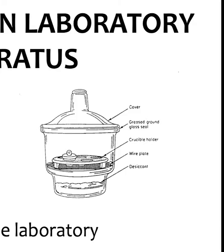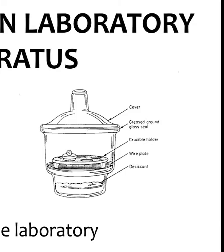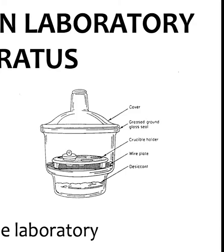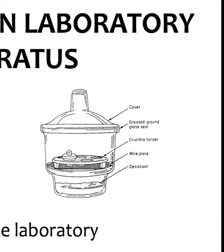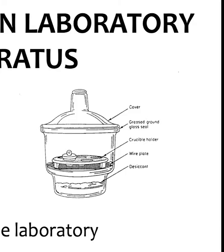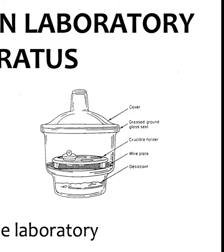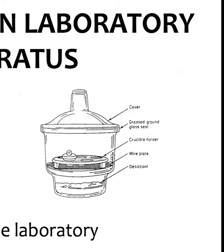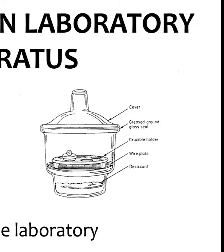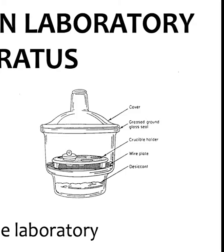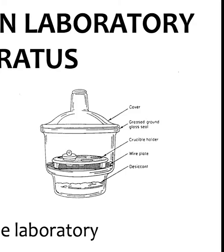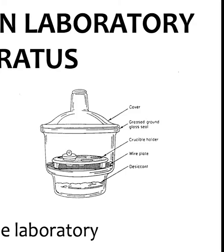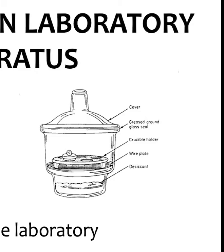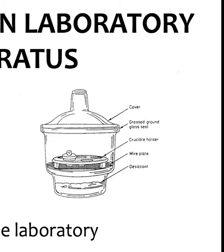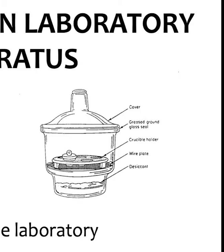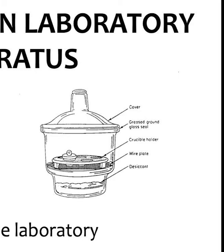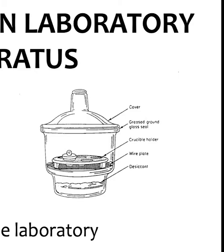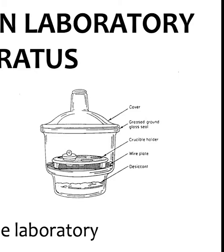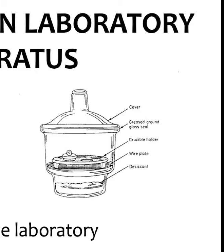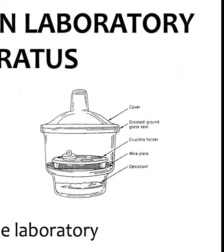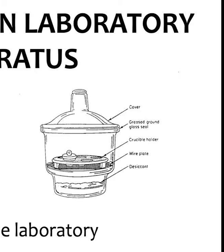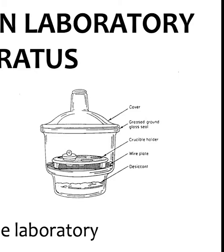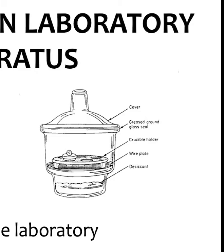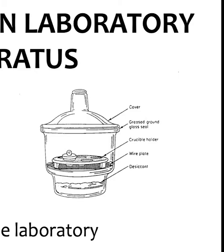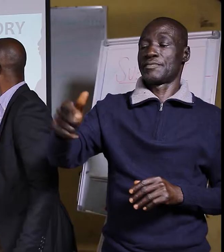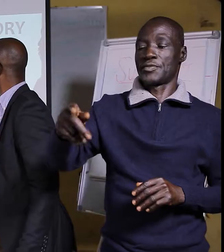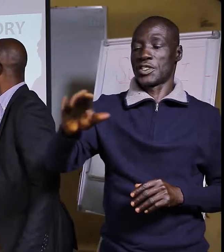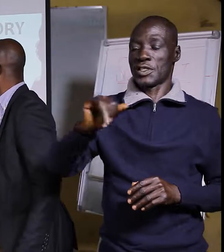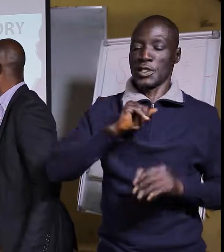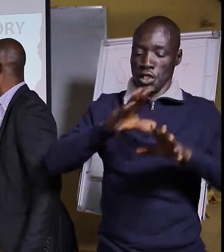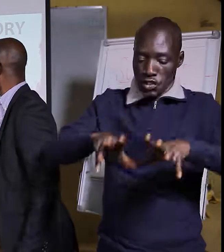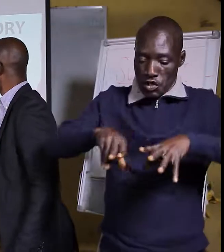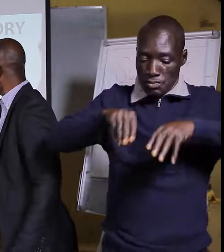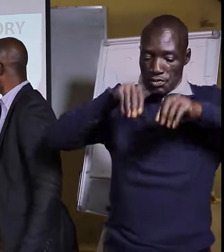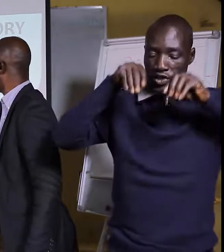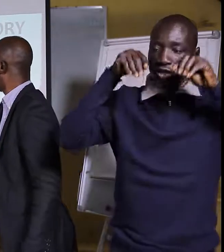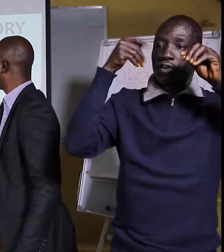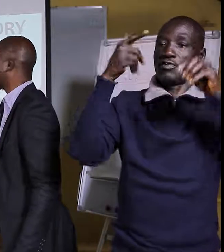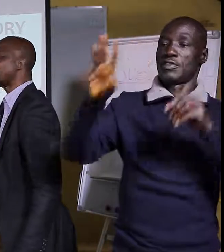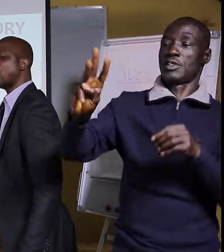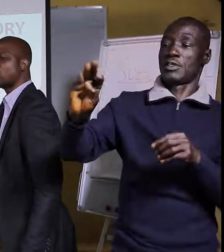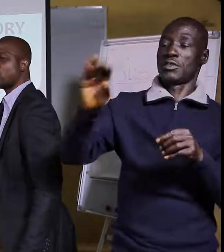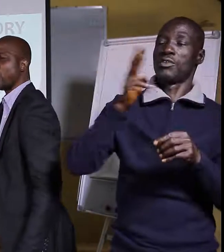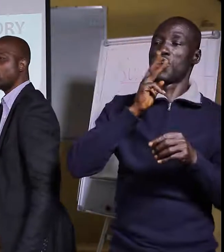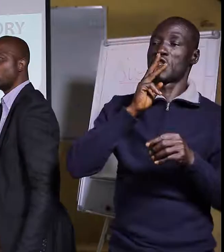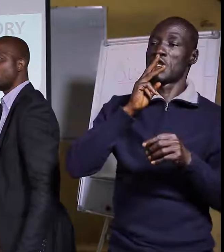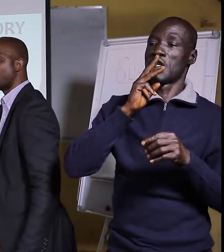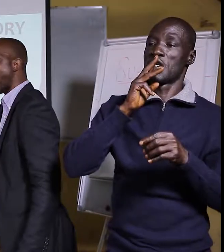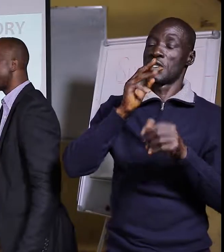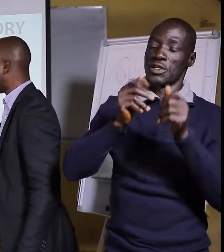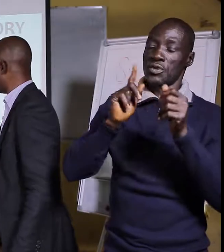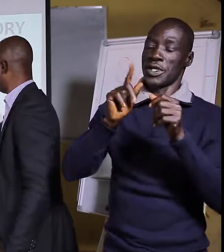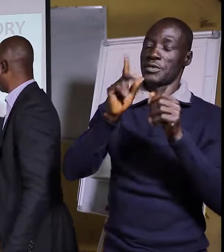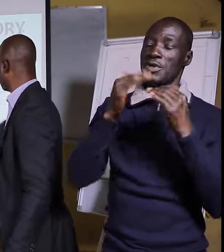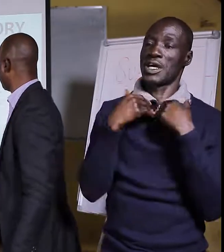And at the base here there is a drying agent. This drying agent absorbs the moisture in what substance you are trying to